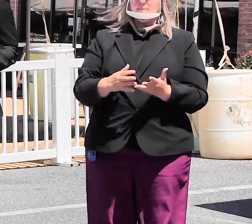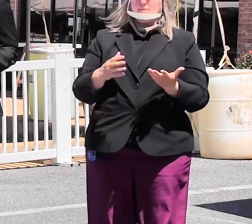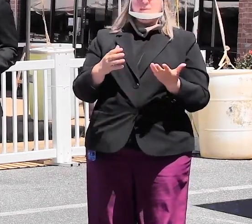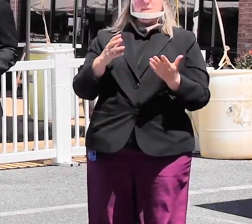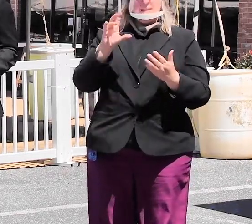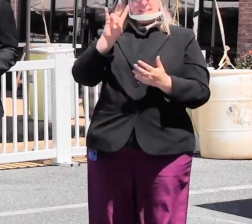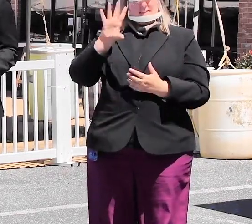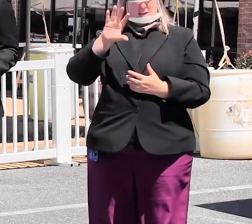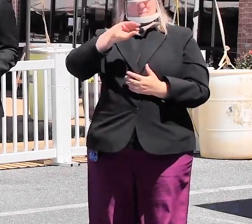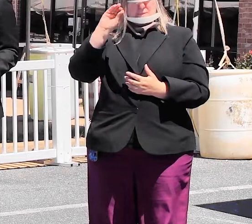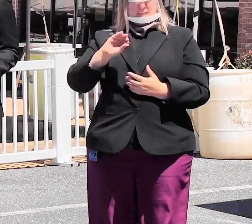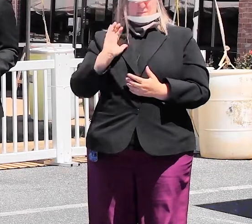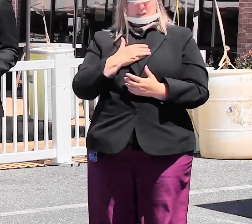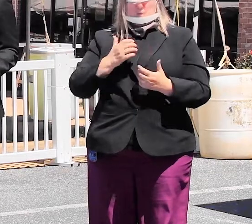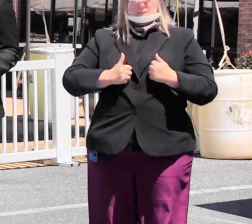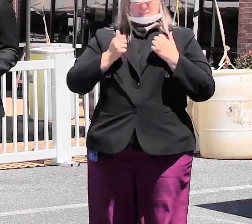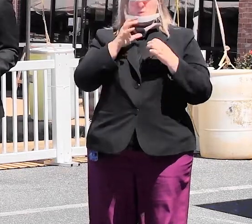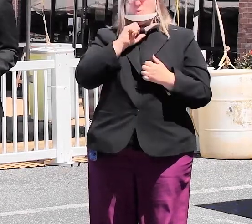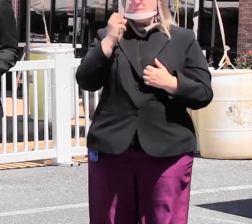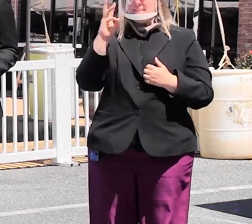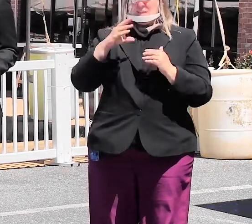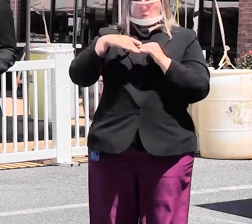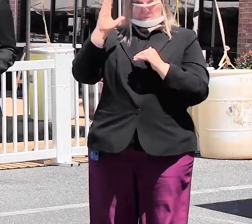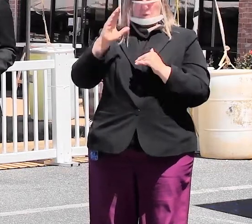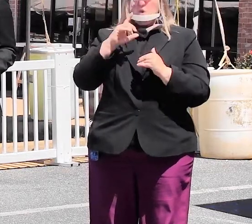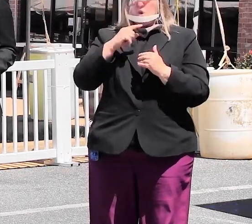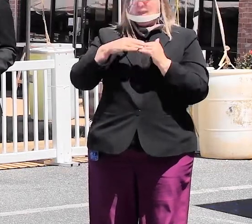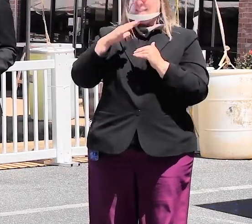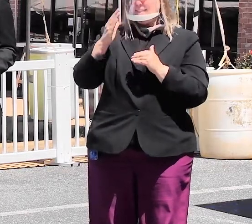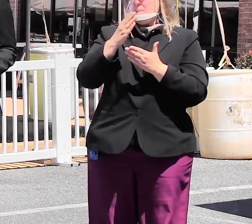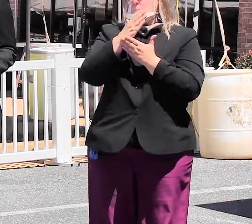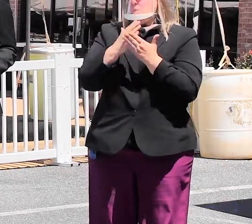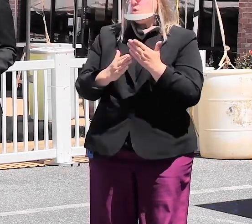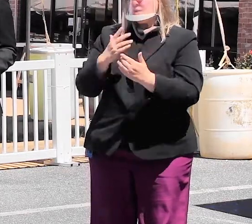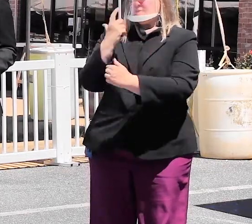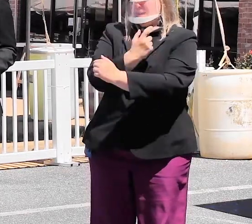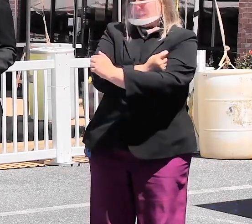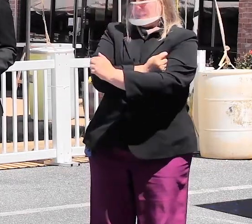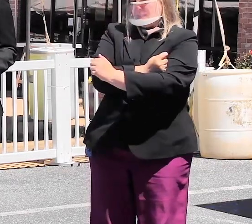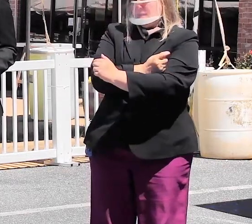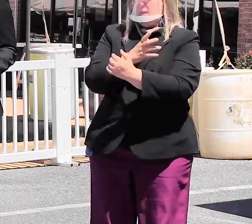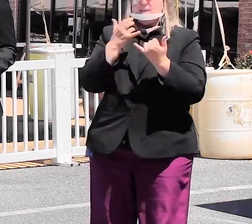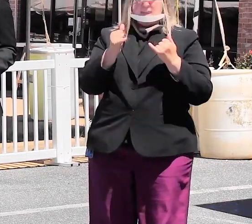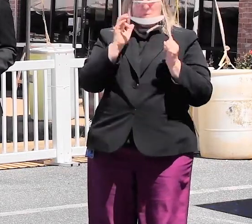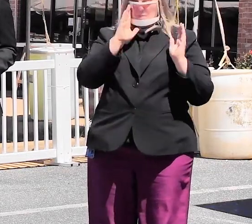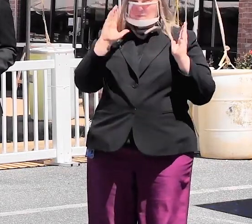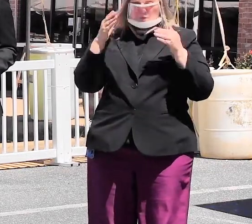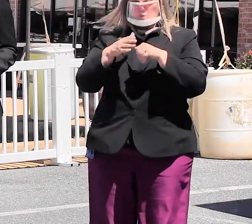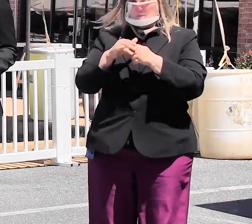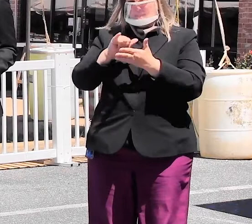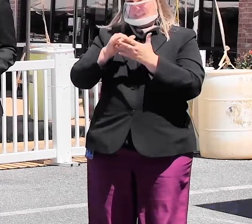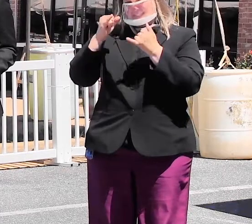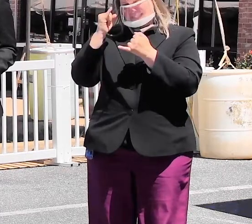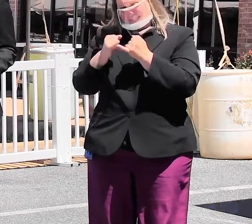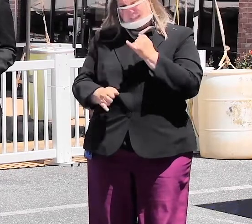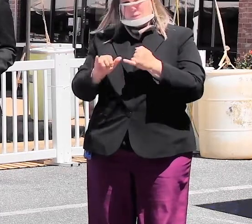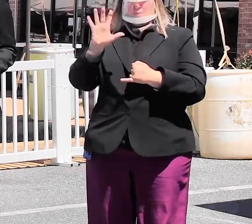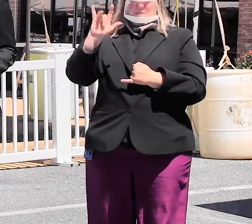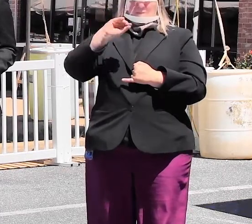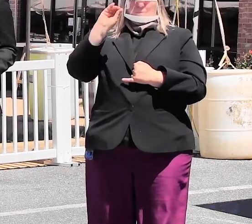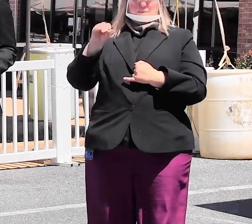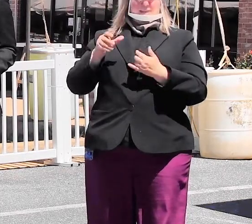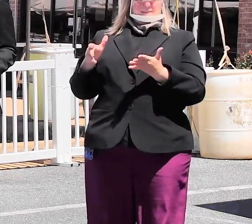75% of our residents 16 and over are at least partially vaccinated, and now we're focusing on that last 25%.